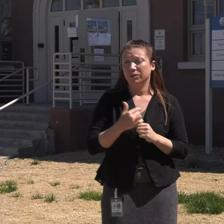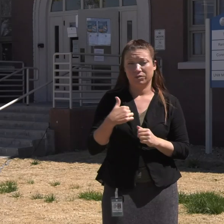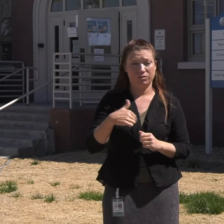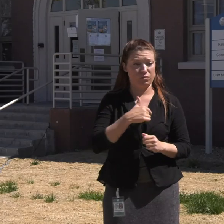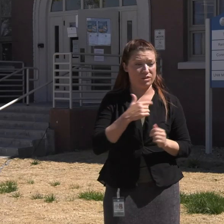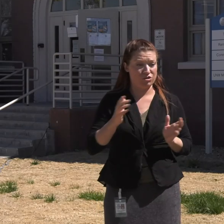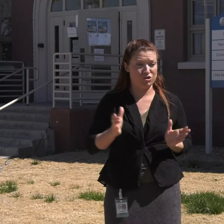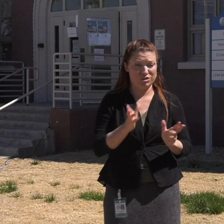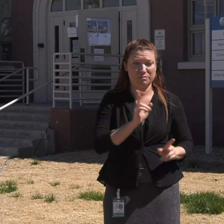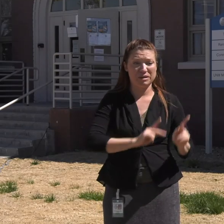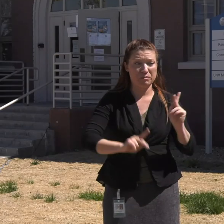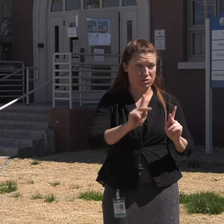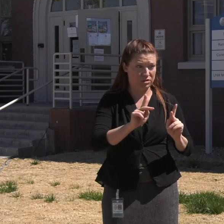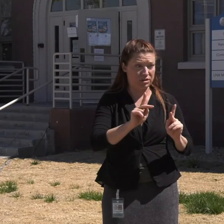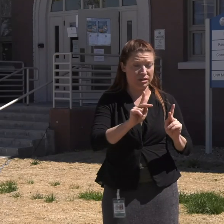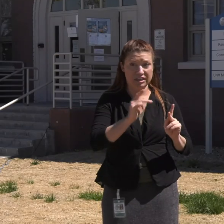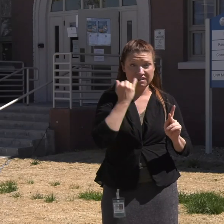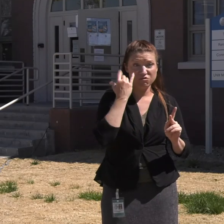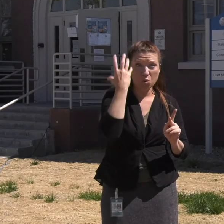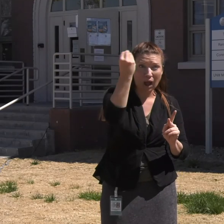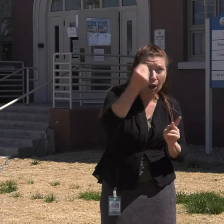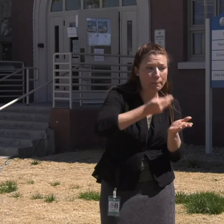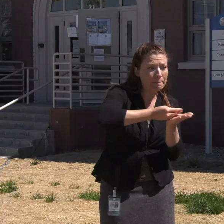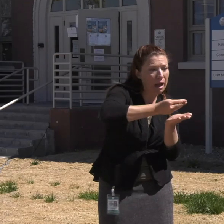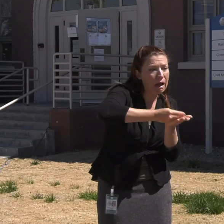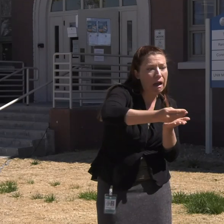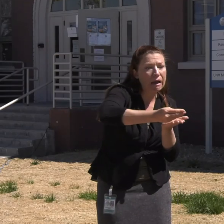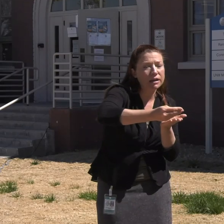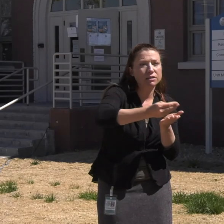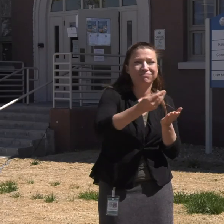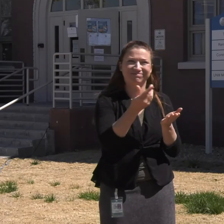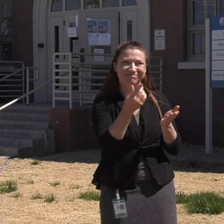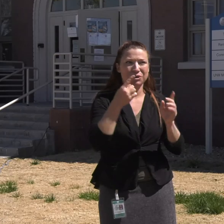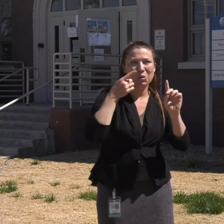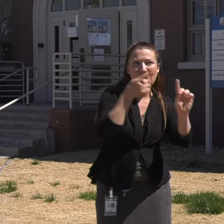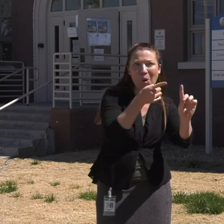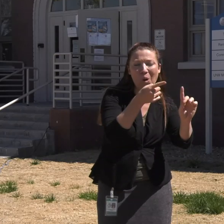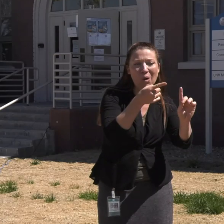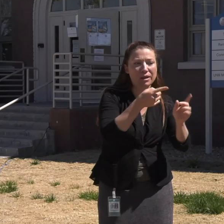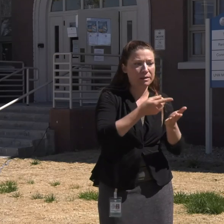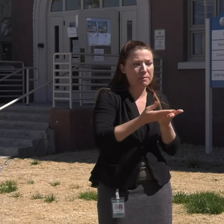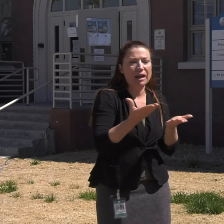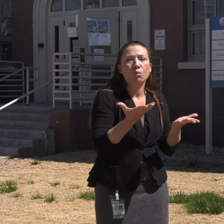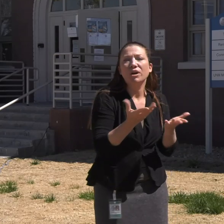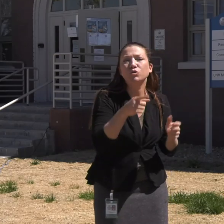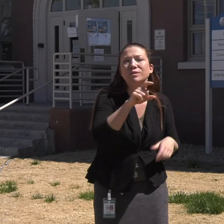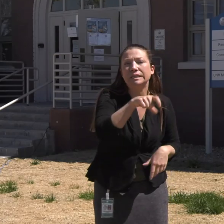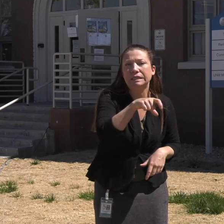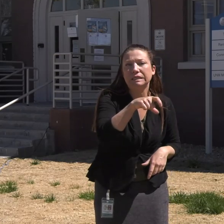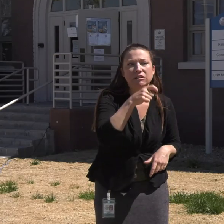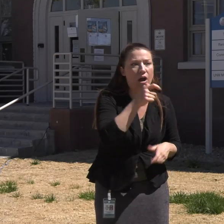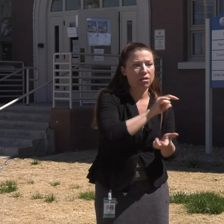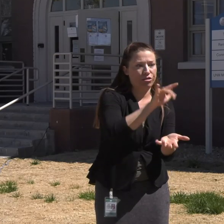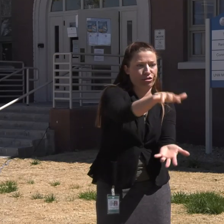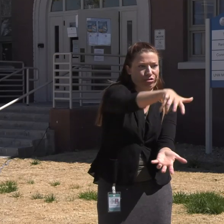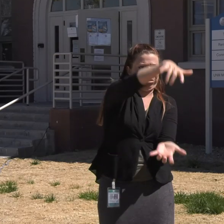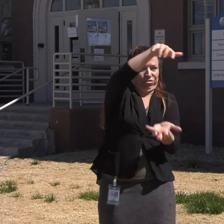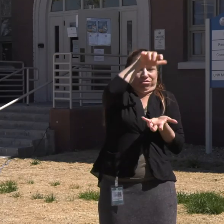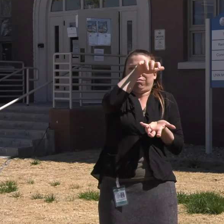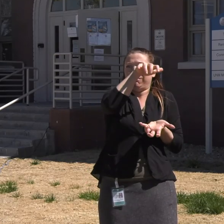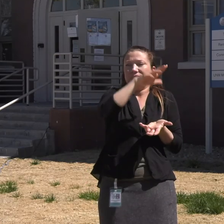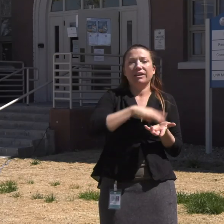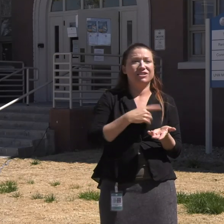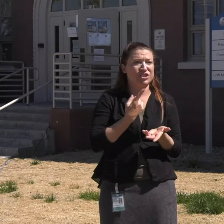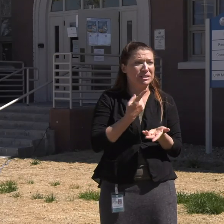and only buy what you need. Try and go to the grocery store once a week. And again, just get what you need for a week. That's the basic